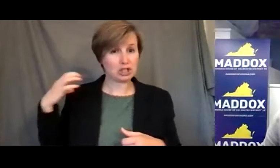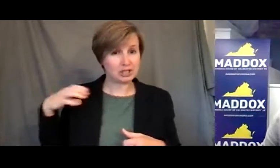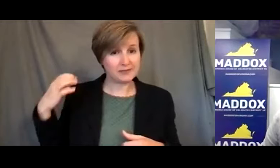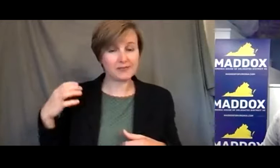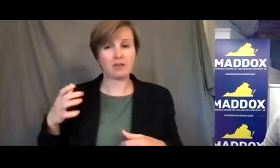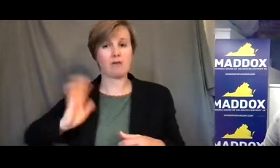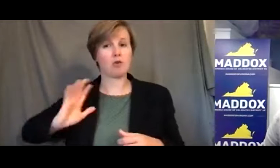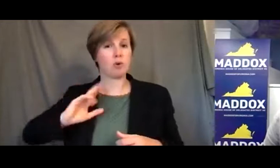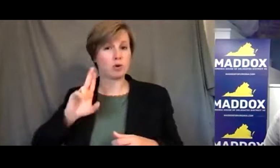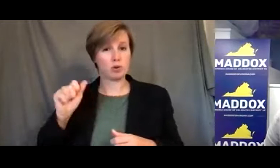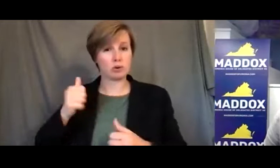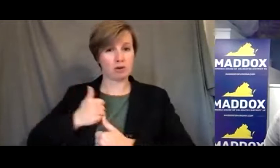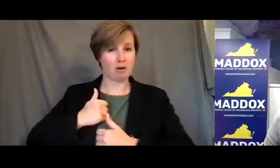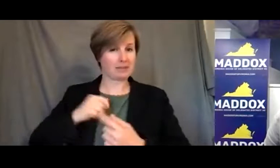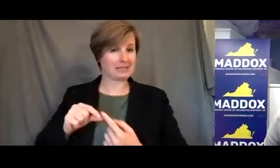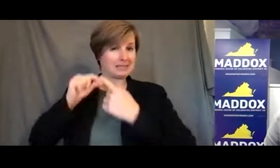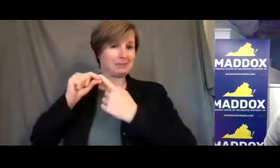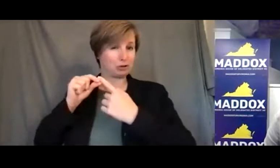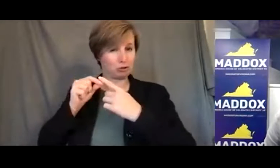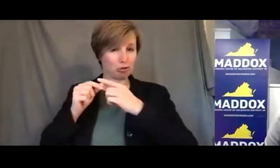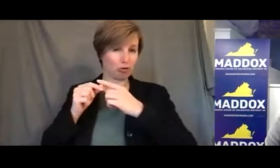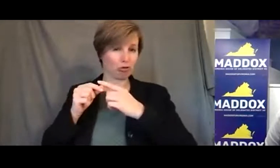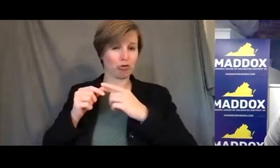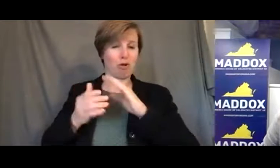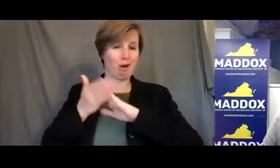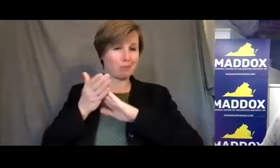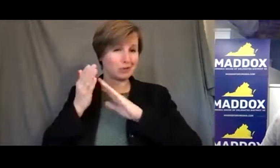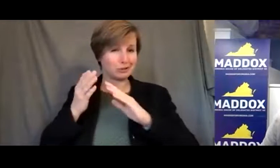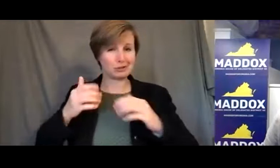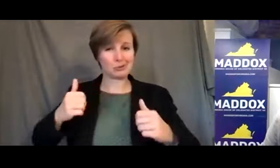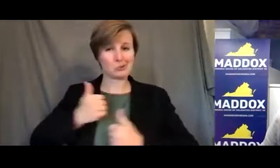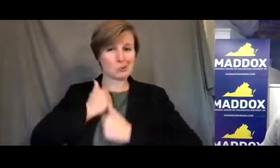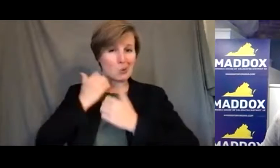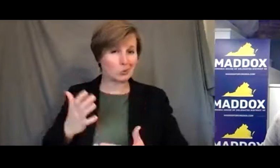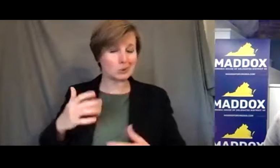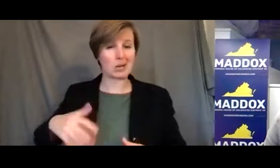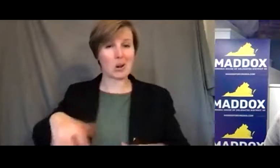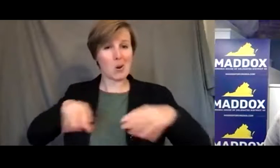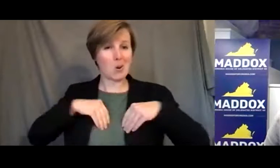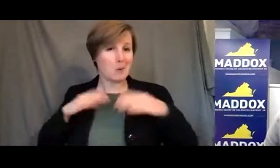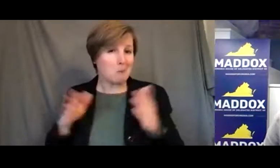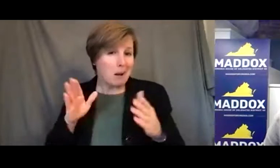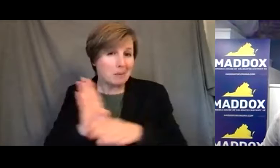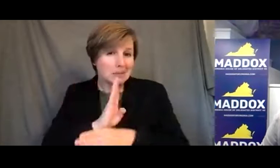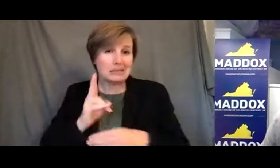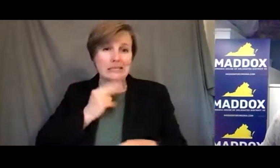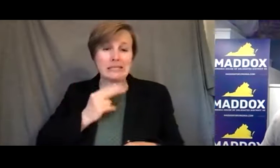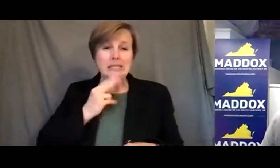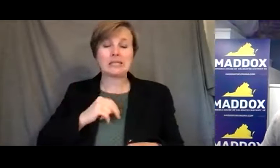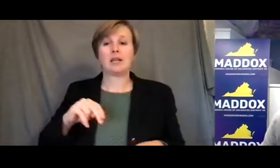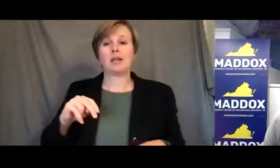US Army Special Operations soldier. I'm also a small business owner here in Alexandria and